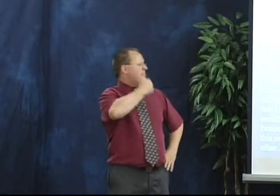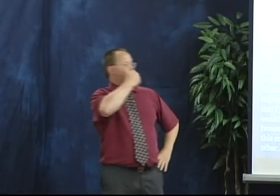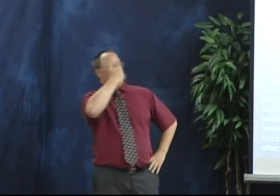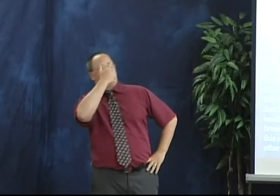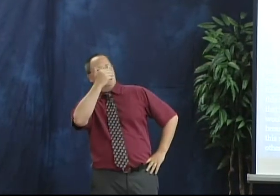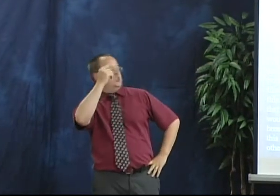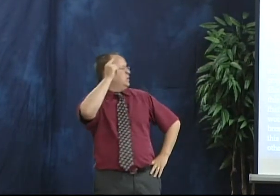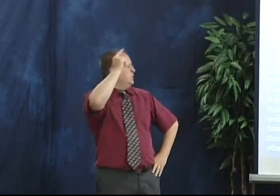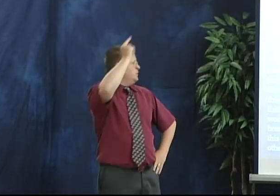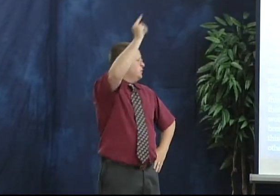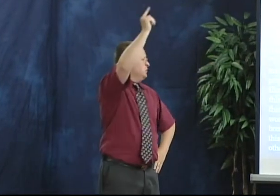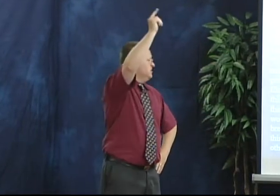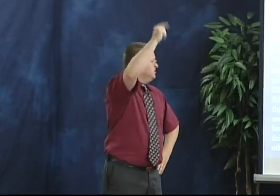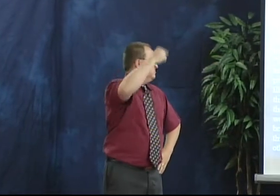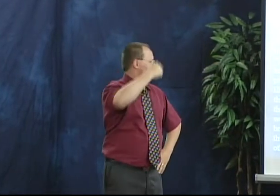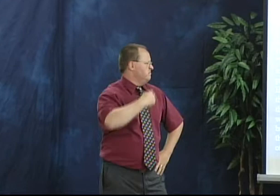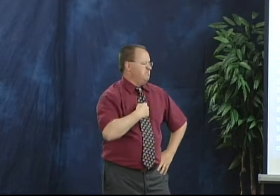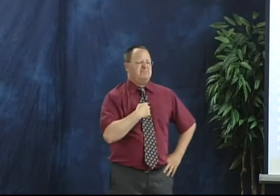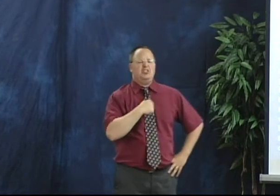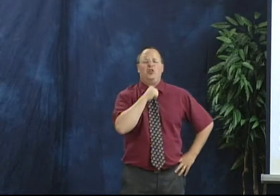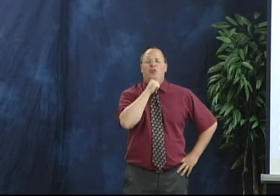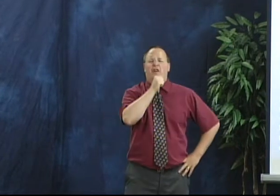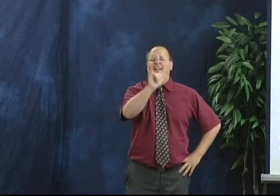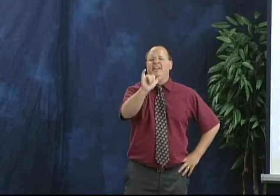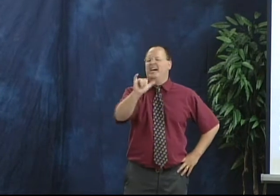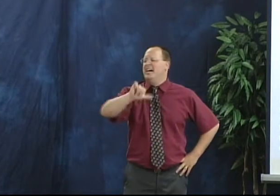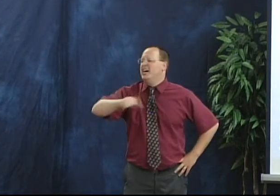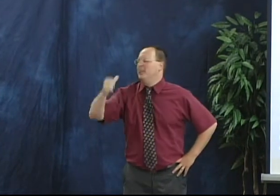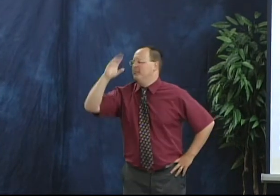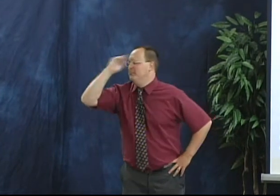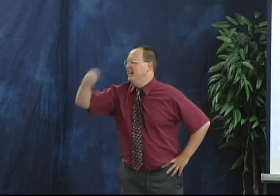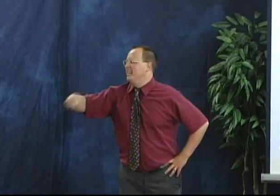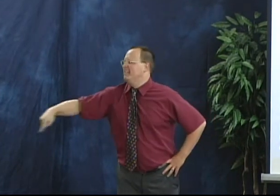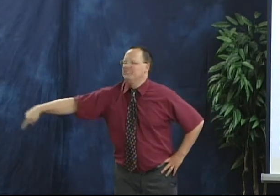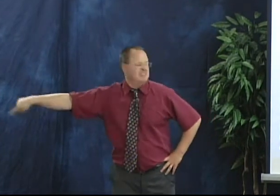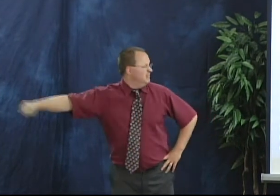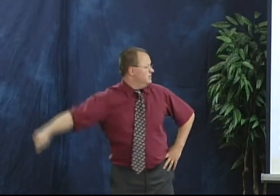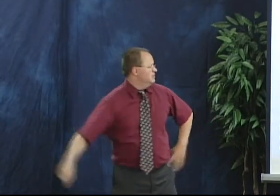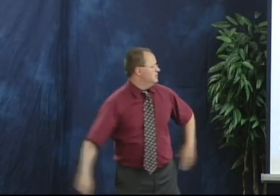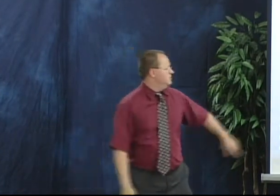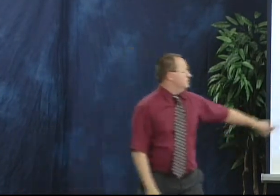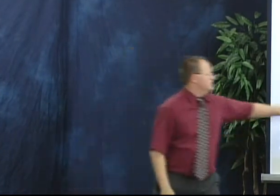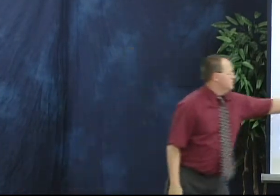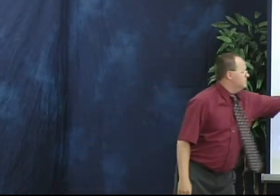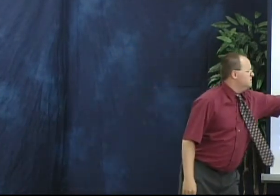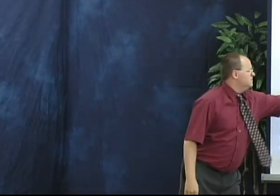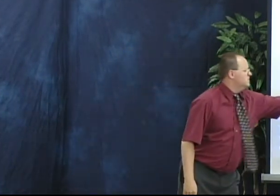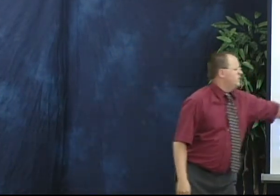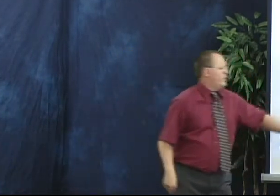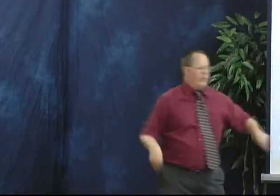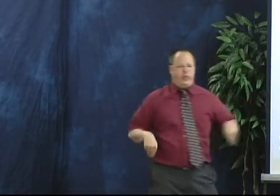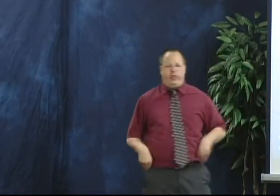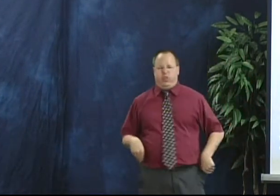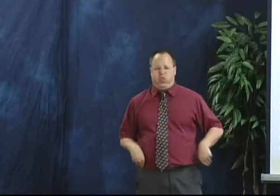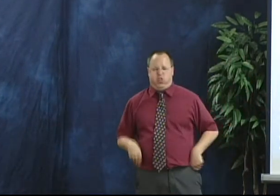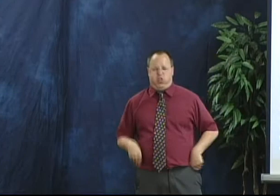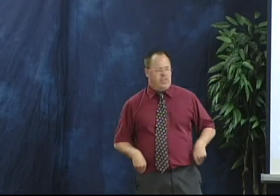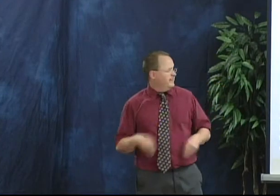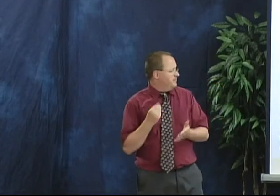Pharisee stood before God and said, I thank you, God, that I am not like other men, an